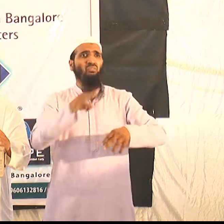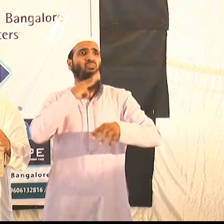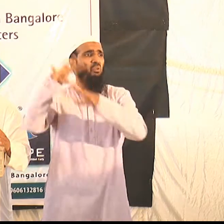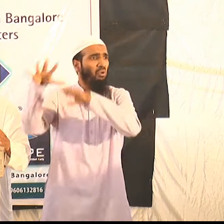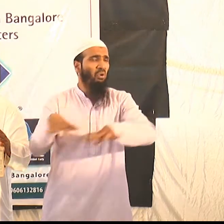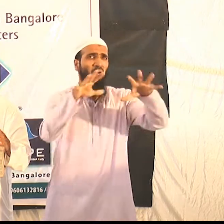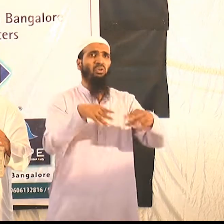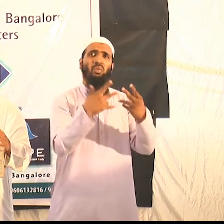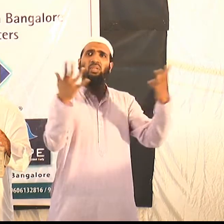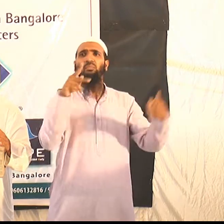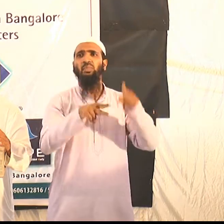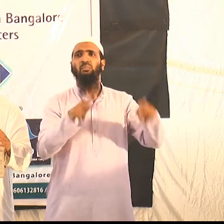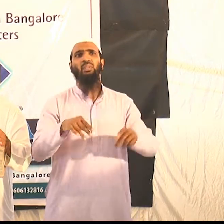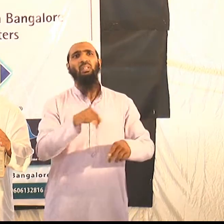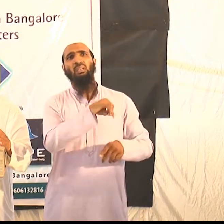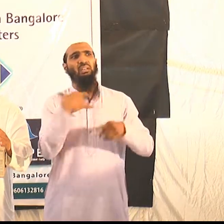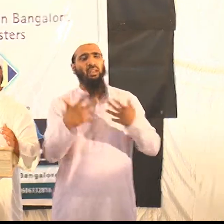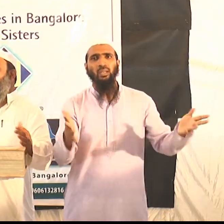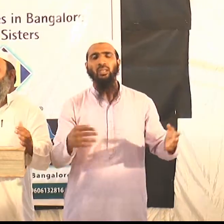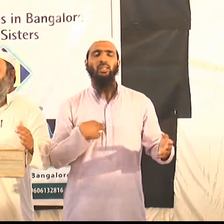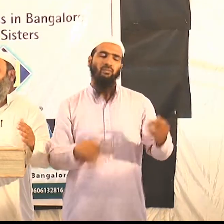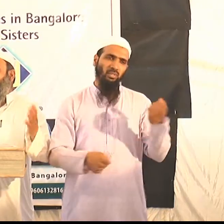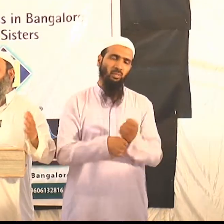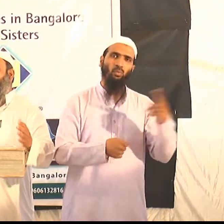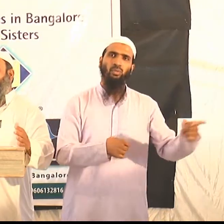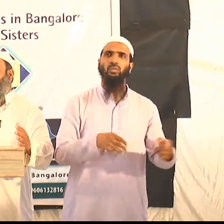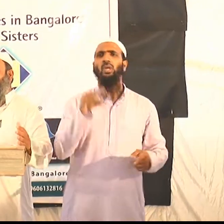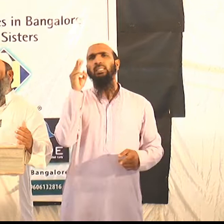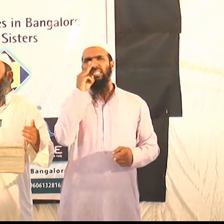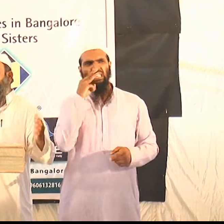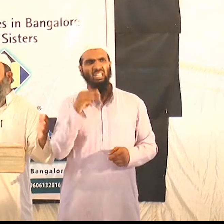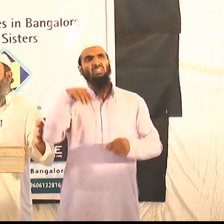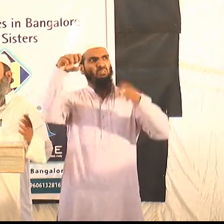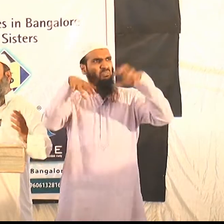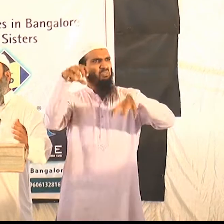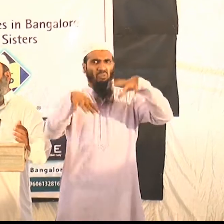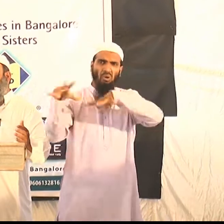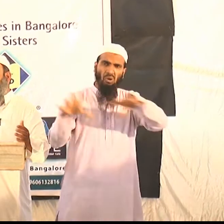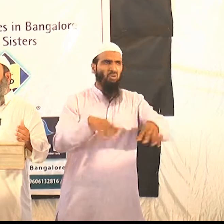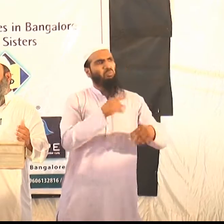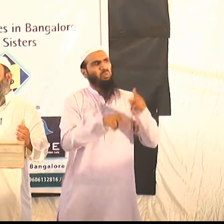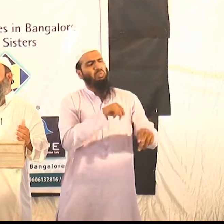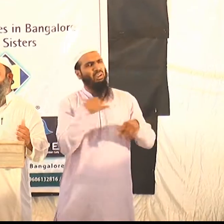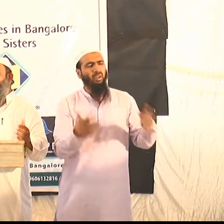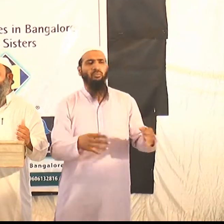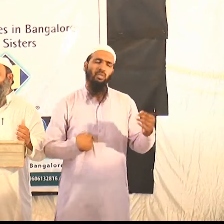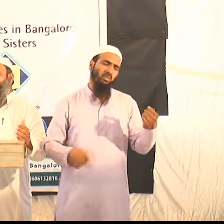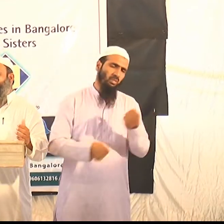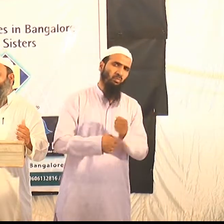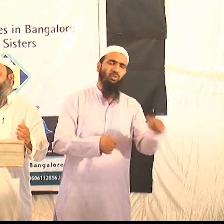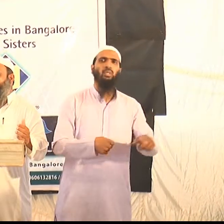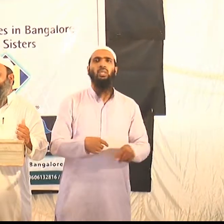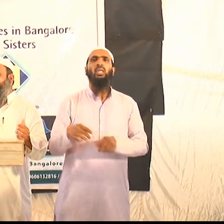like the Chennai floods and the recent Kerala floods. By the grace of Allah subhanahu wa ta'ala, we have tried our level best